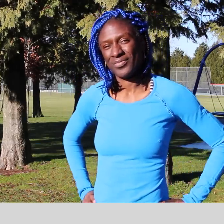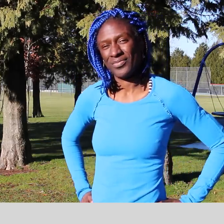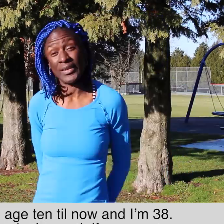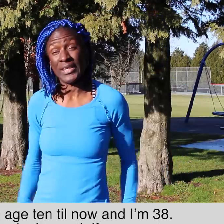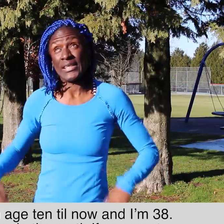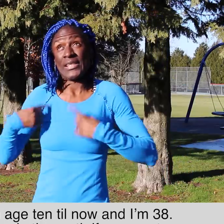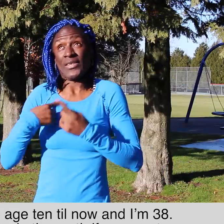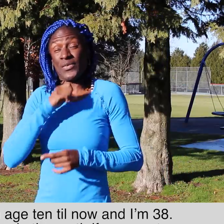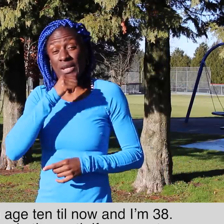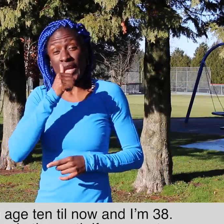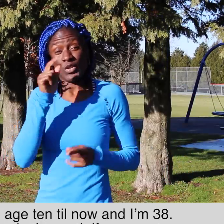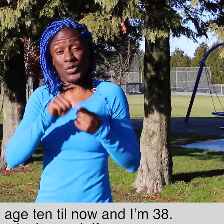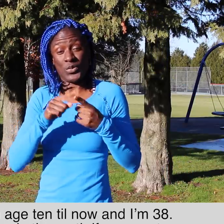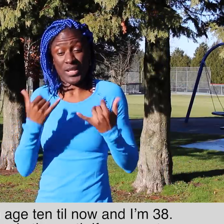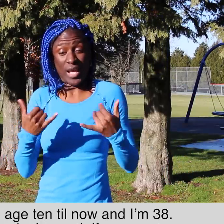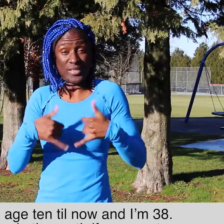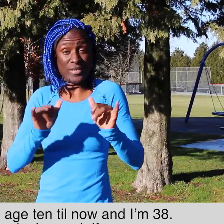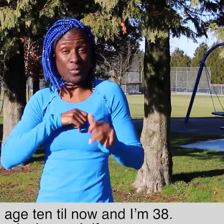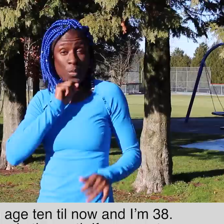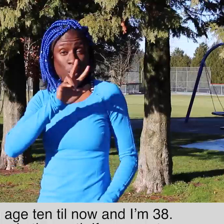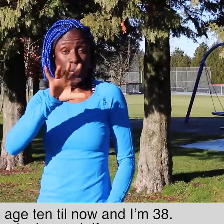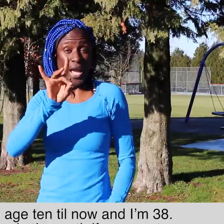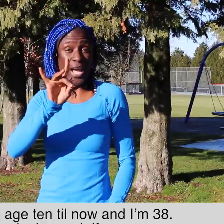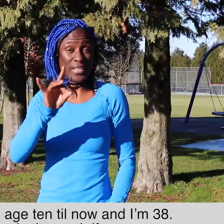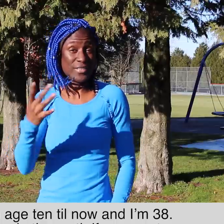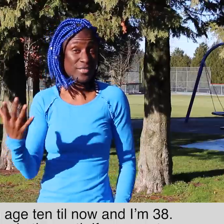Oh, well, really from the